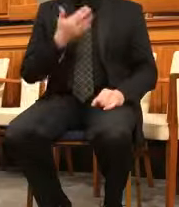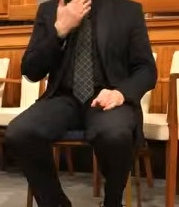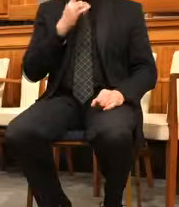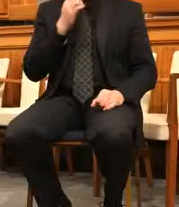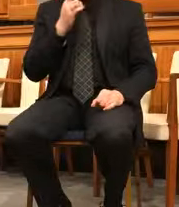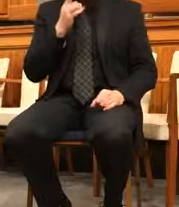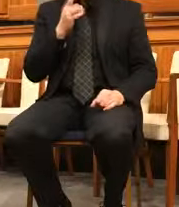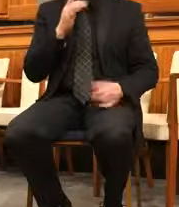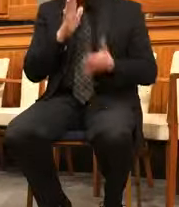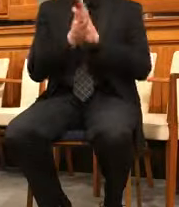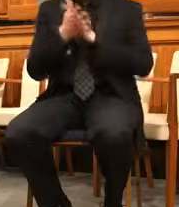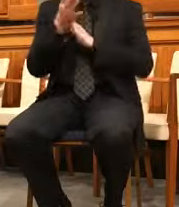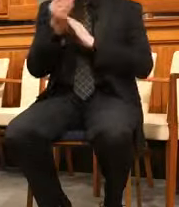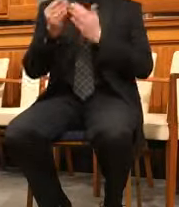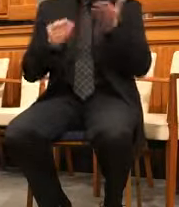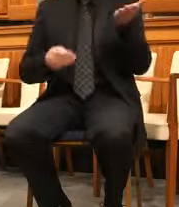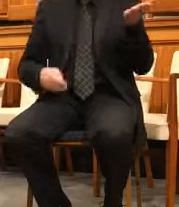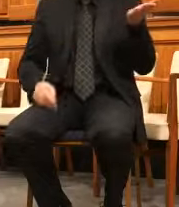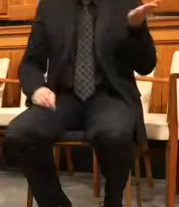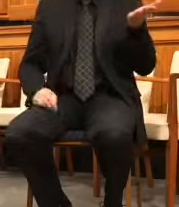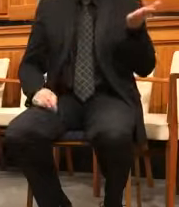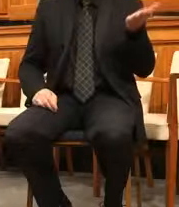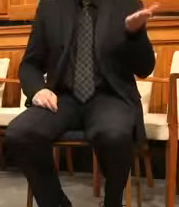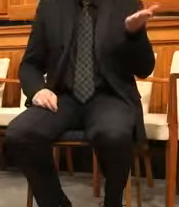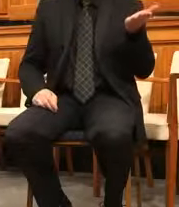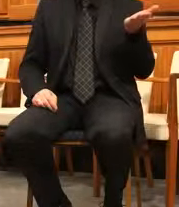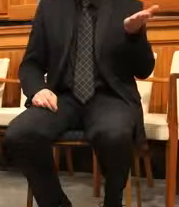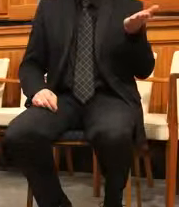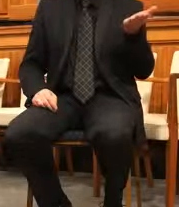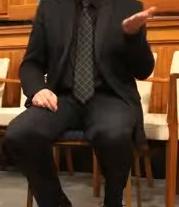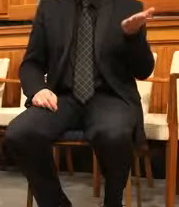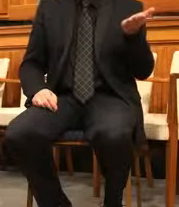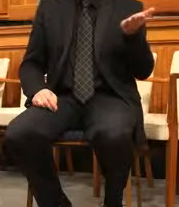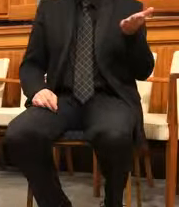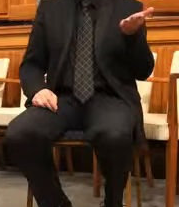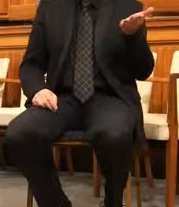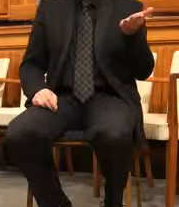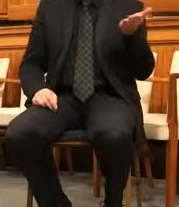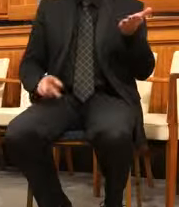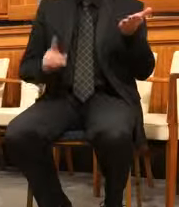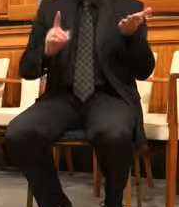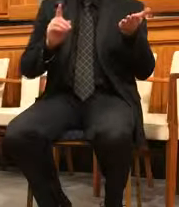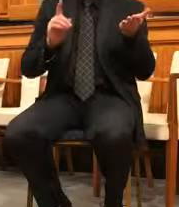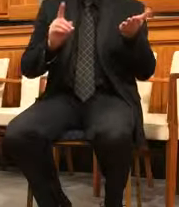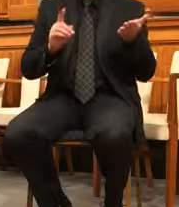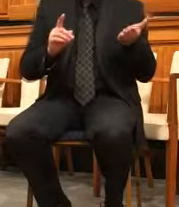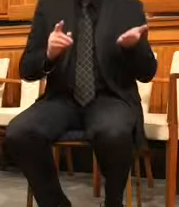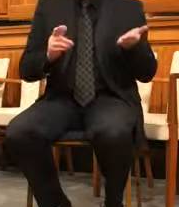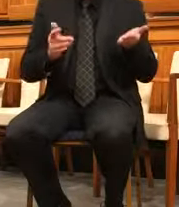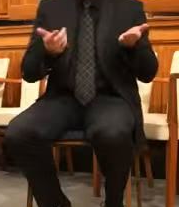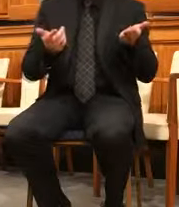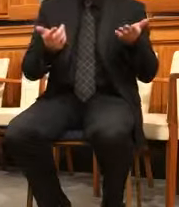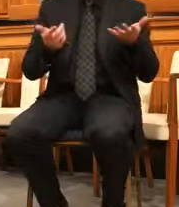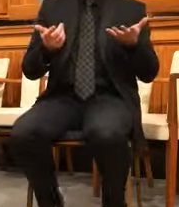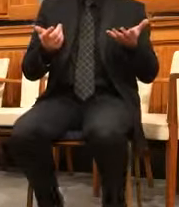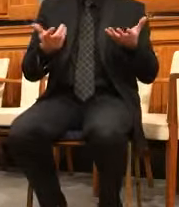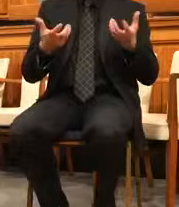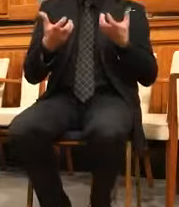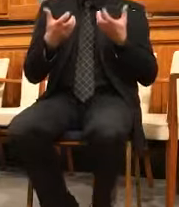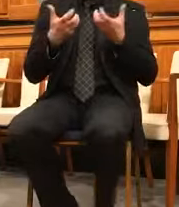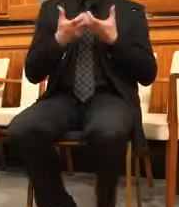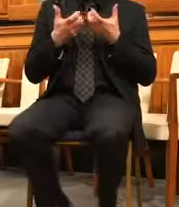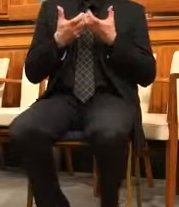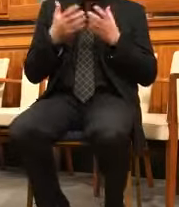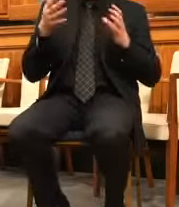soul-destroying mistakes. You can never know God. You can never know reconciliation with Him if